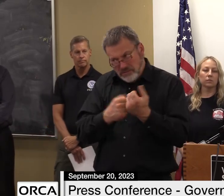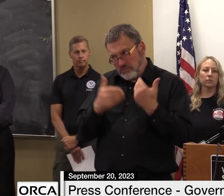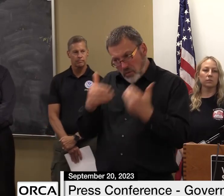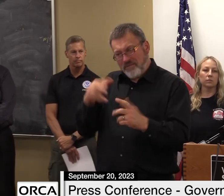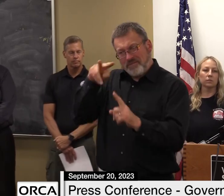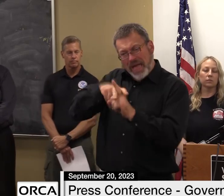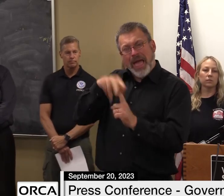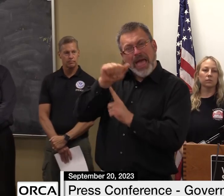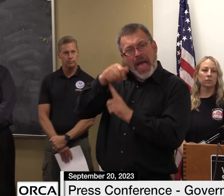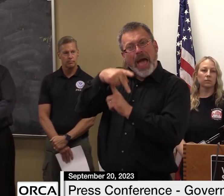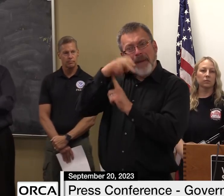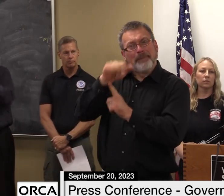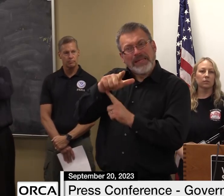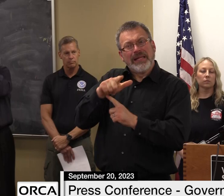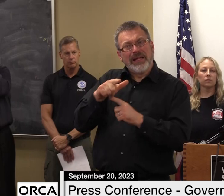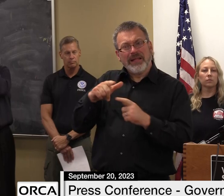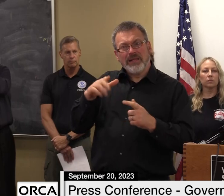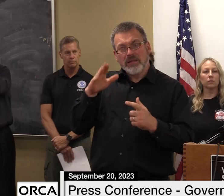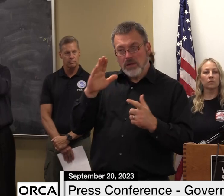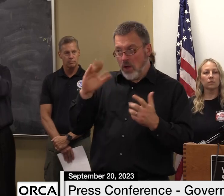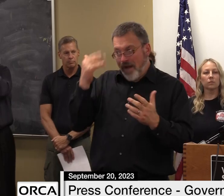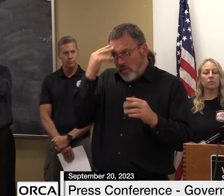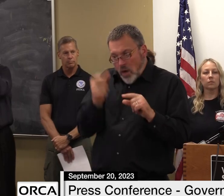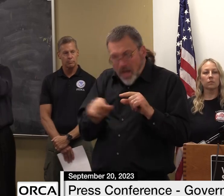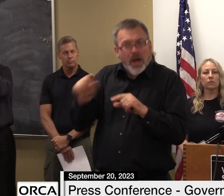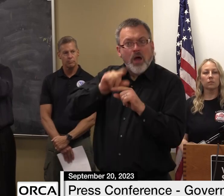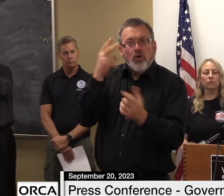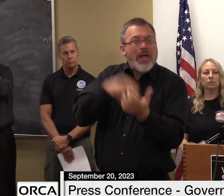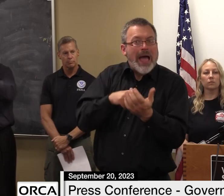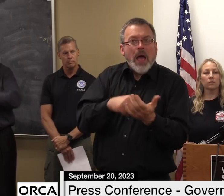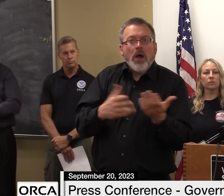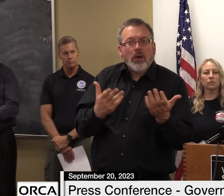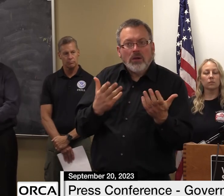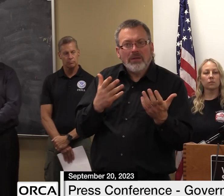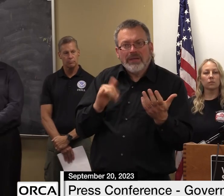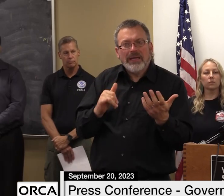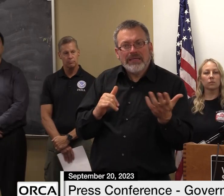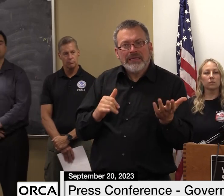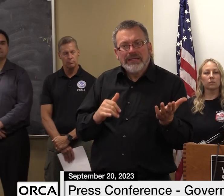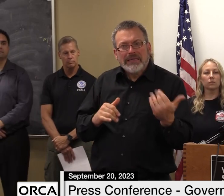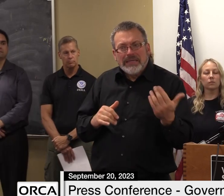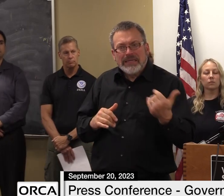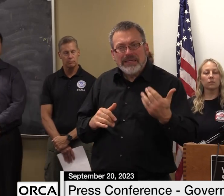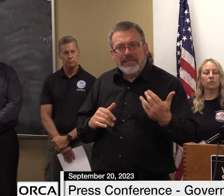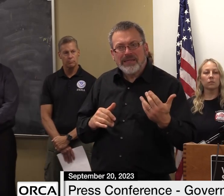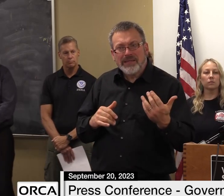go back. And he wasn't complaining about that at all. But I said, did you appeal the